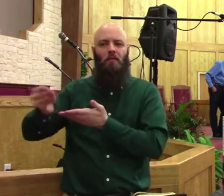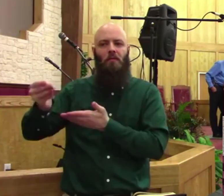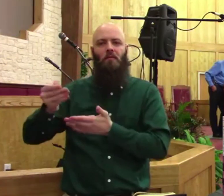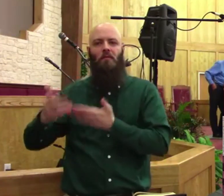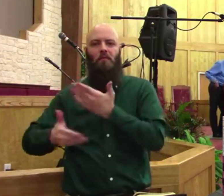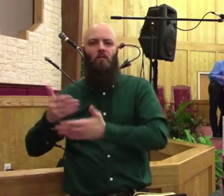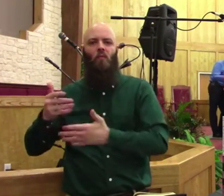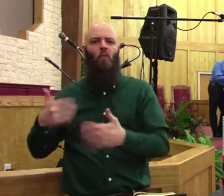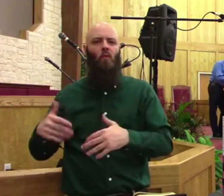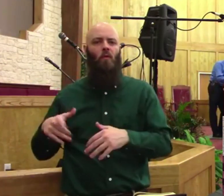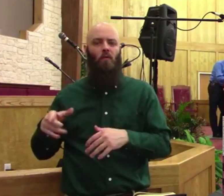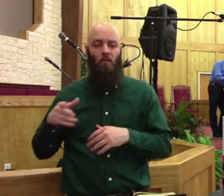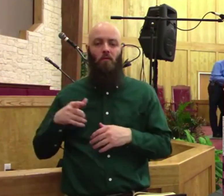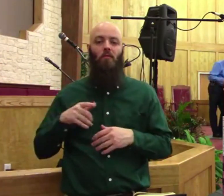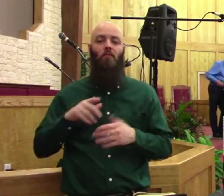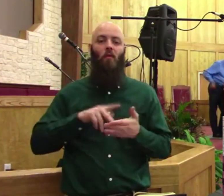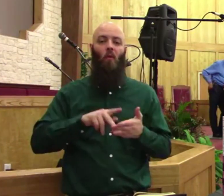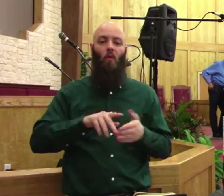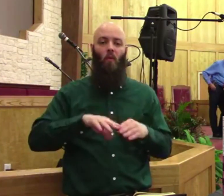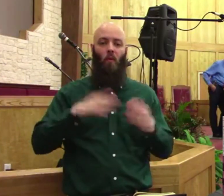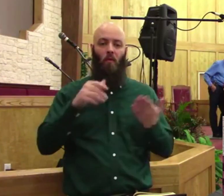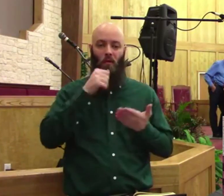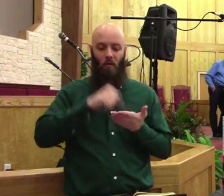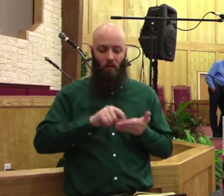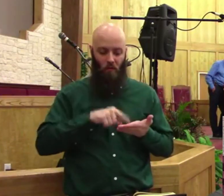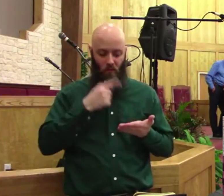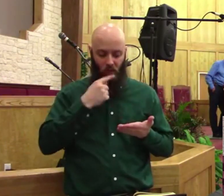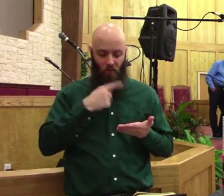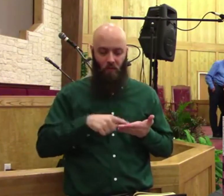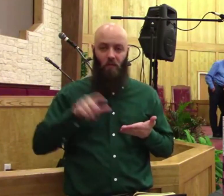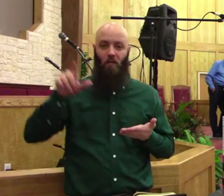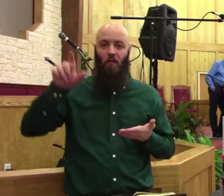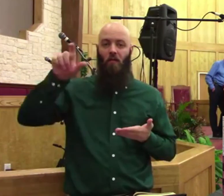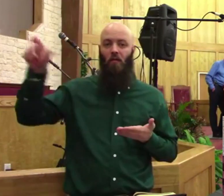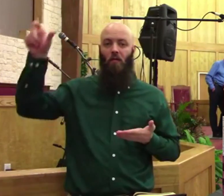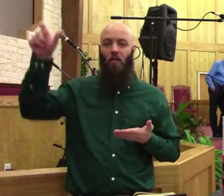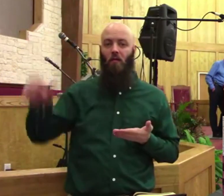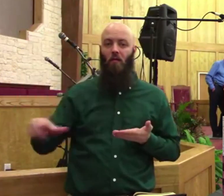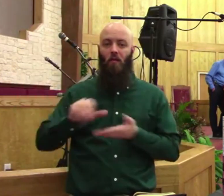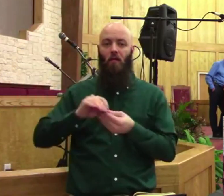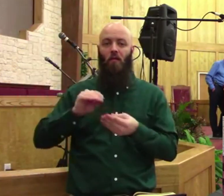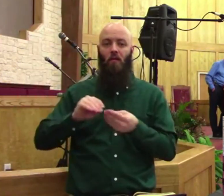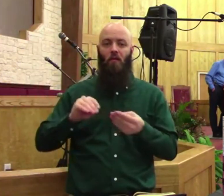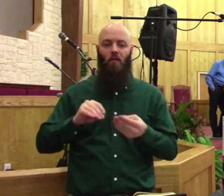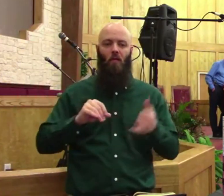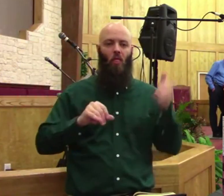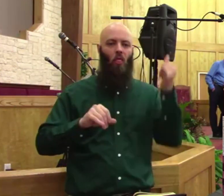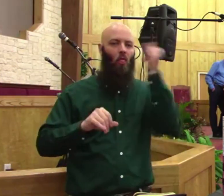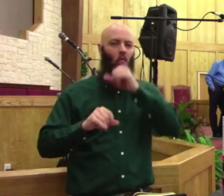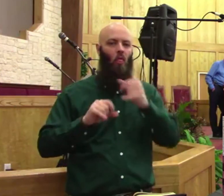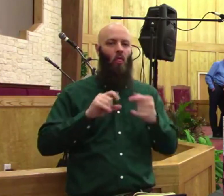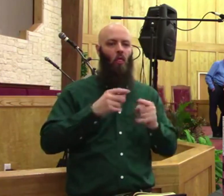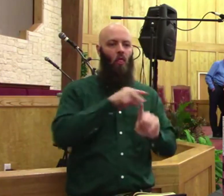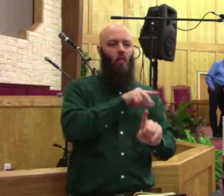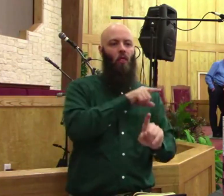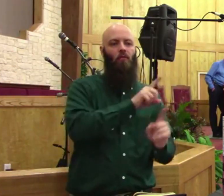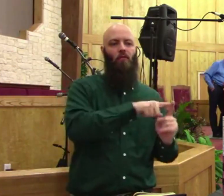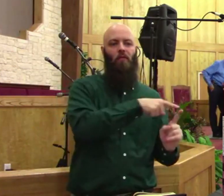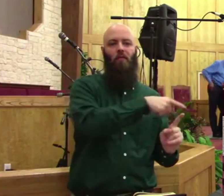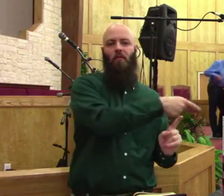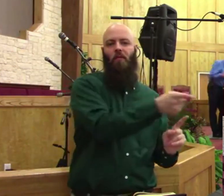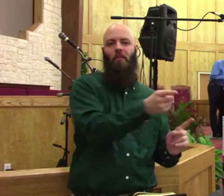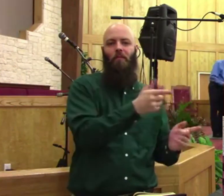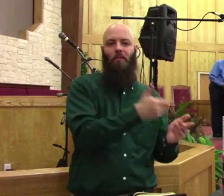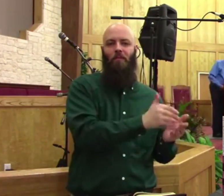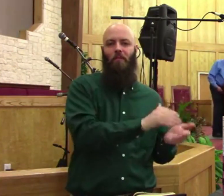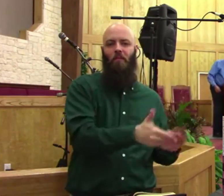Paul opens his letter in chapter 1. The word of the cross is folly to those who are perishing. But to us